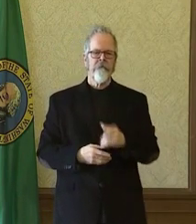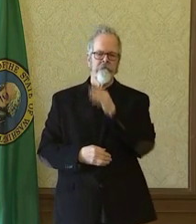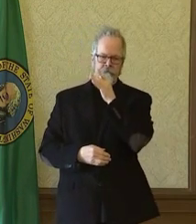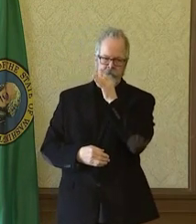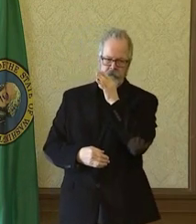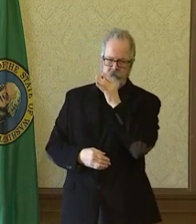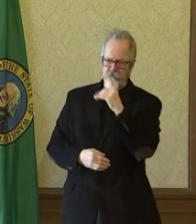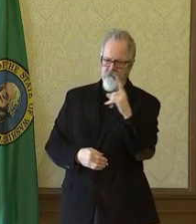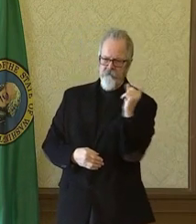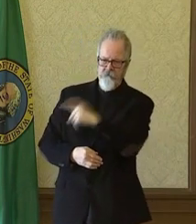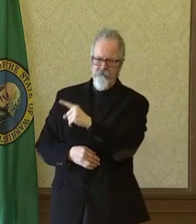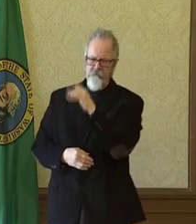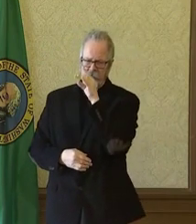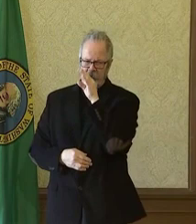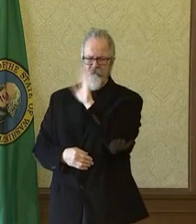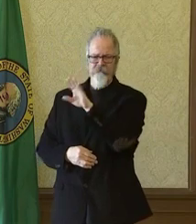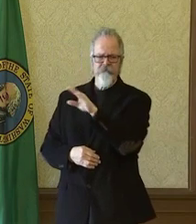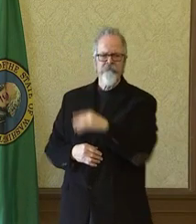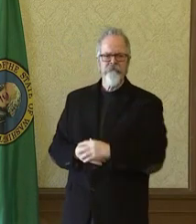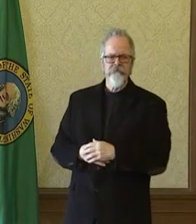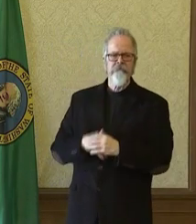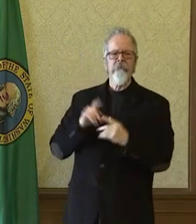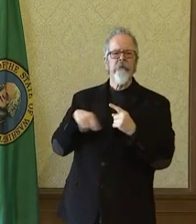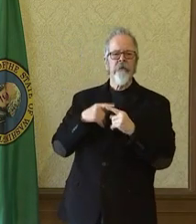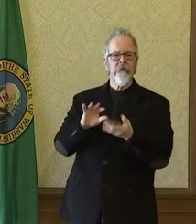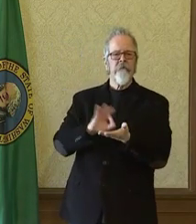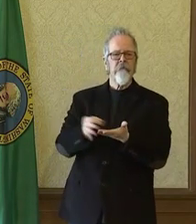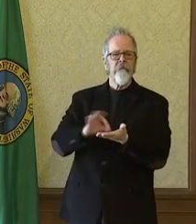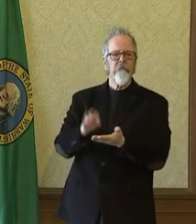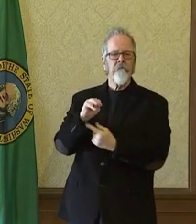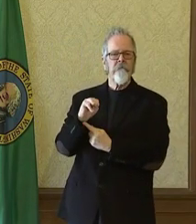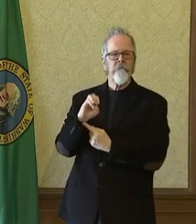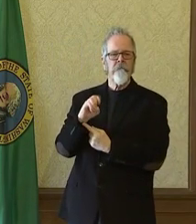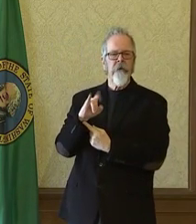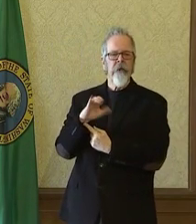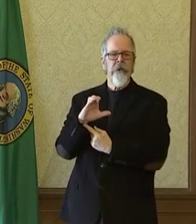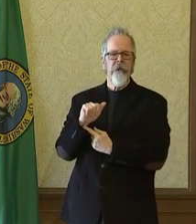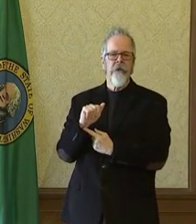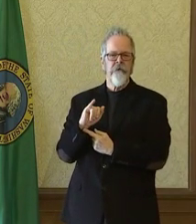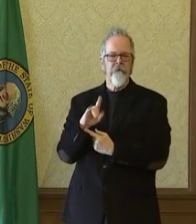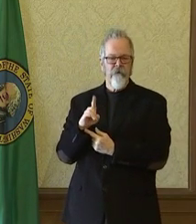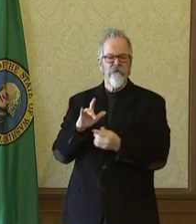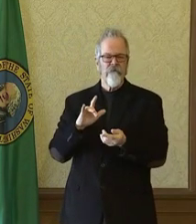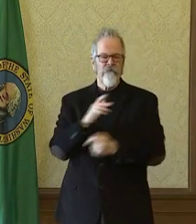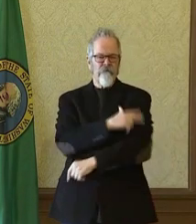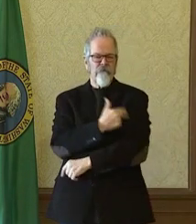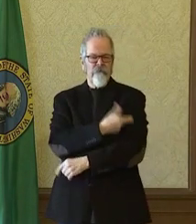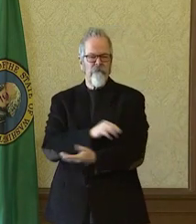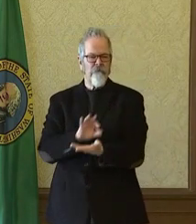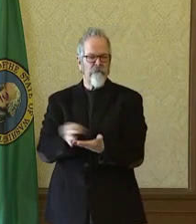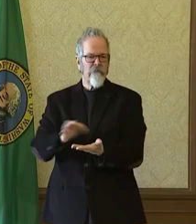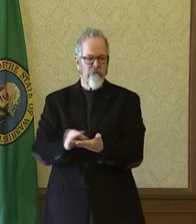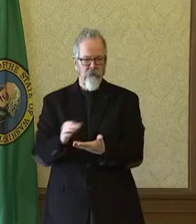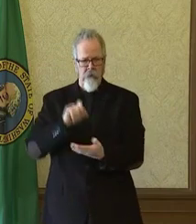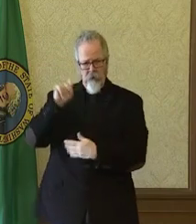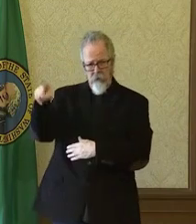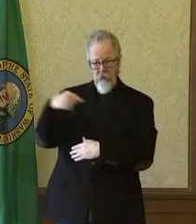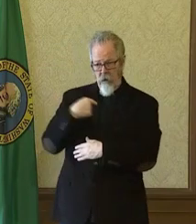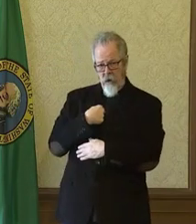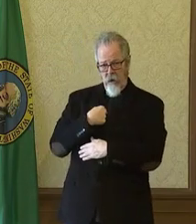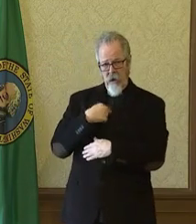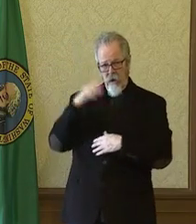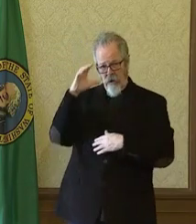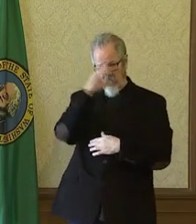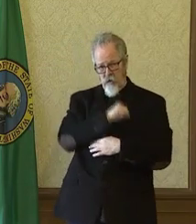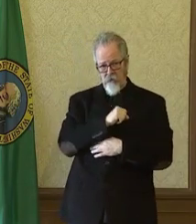an unprecedented spike in applicants, and do we have enough from the federal government to sustain it? In addition, I know you're working very